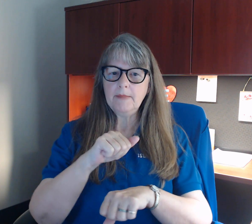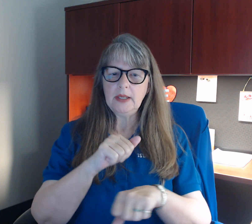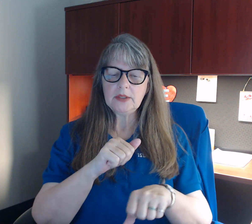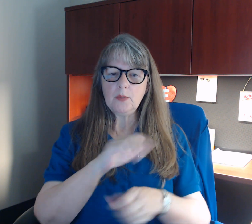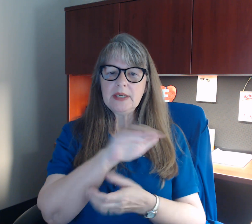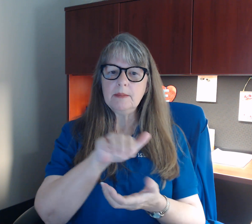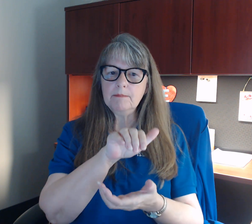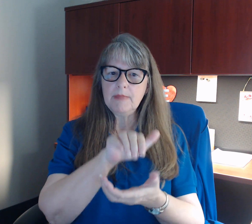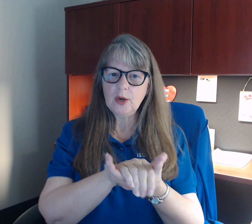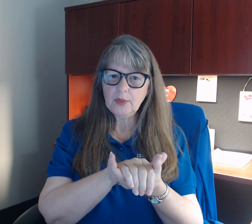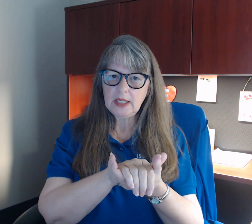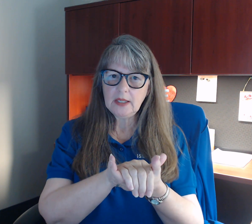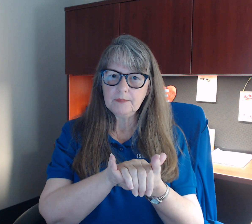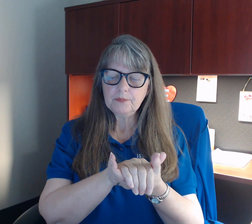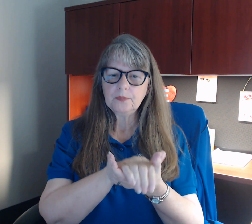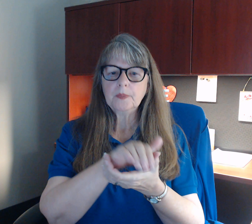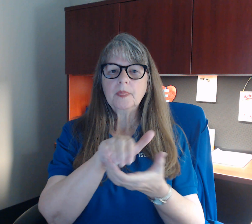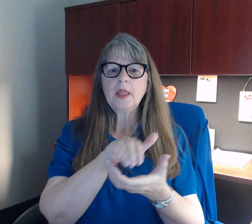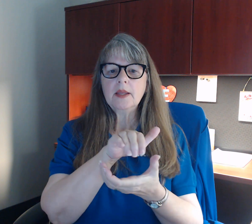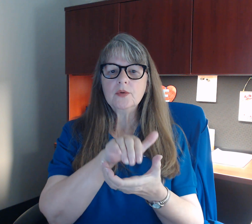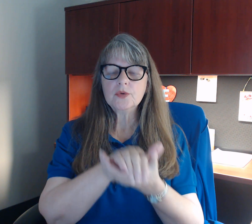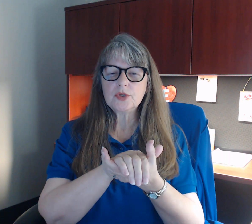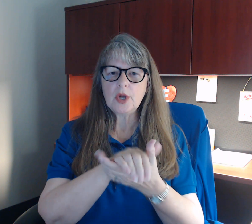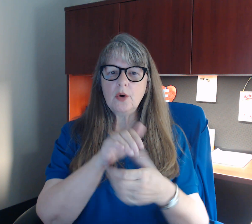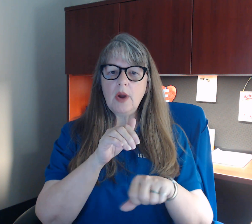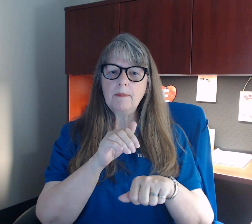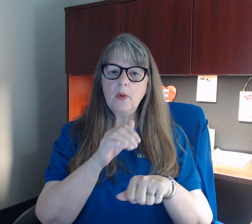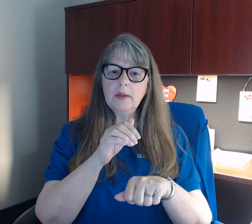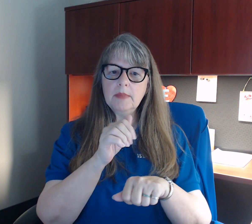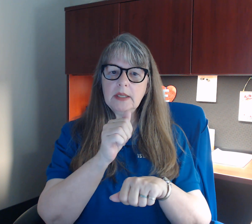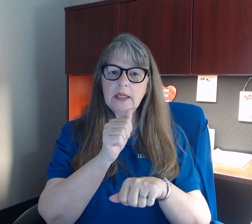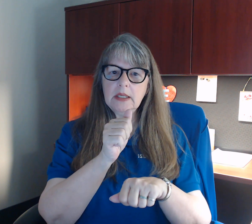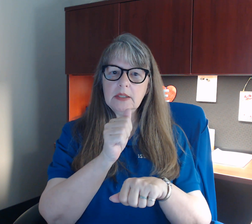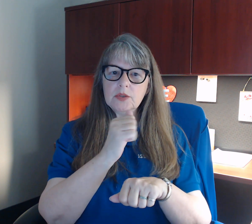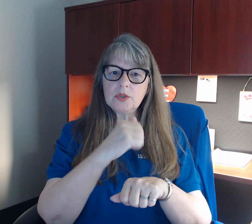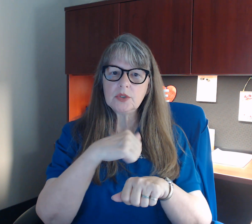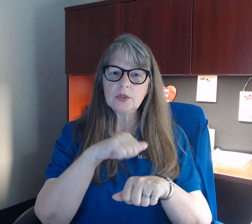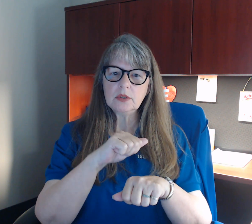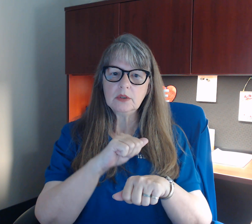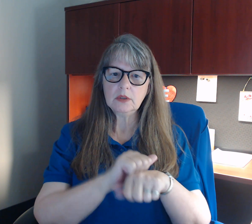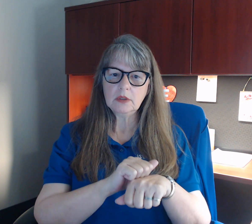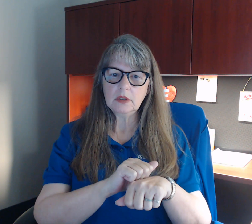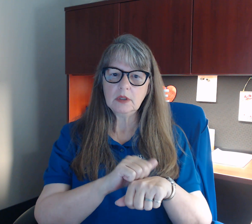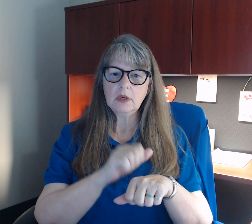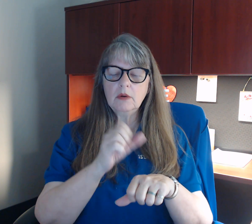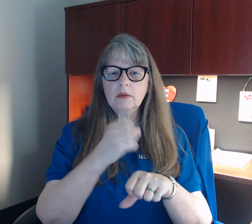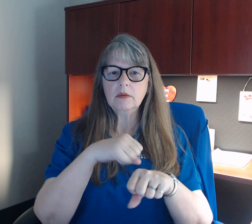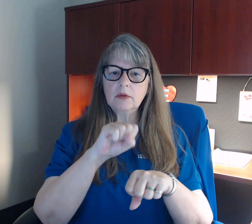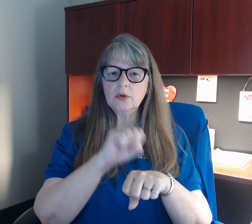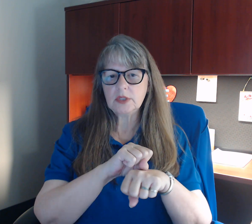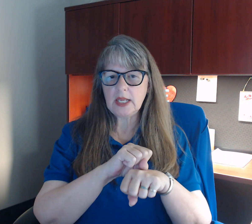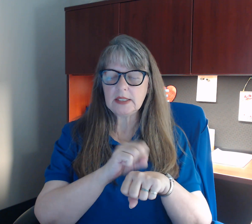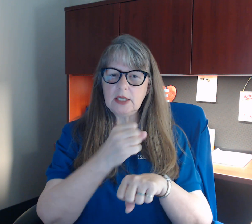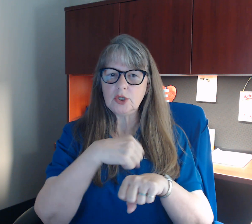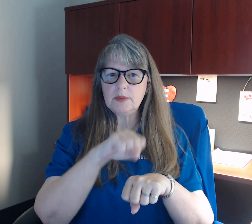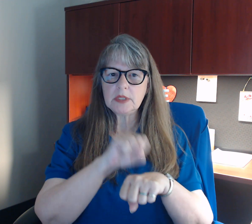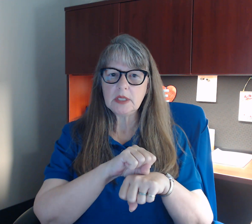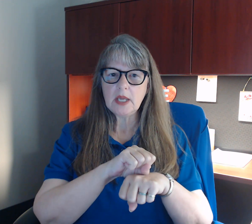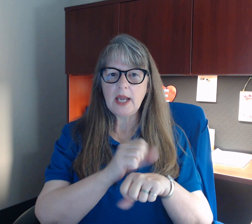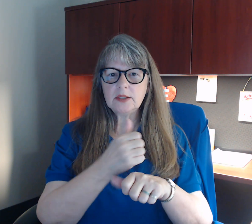and we did married. So appointment is, they're using S handshakes. Sometimes I